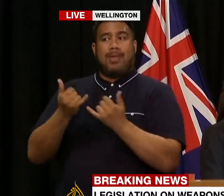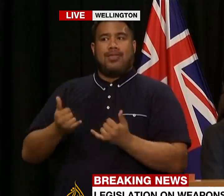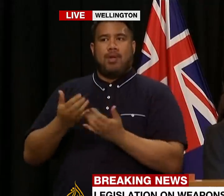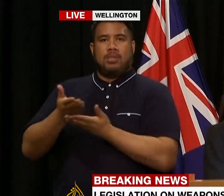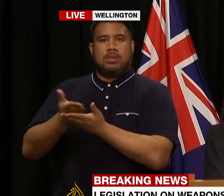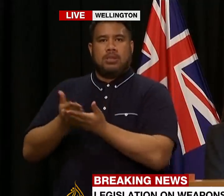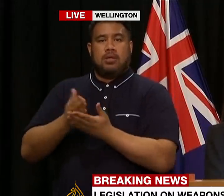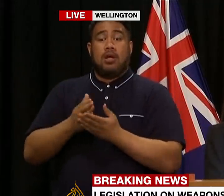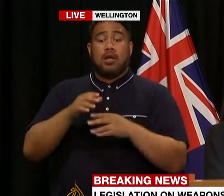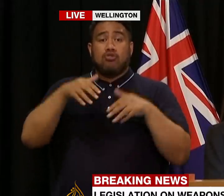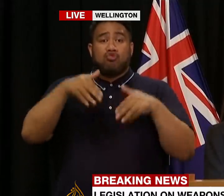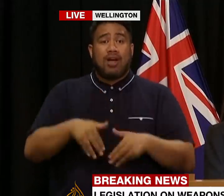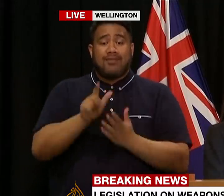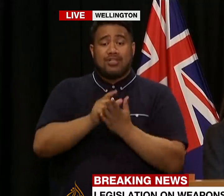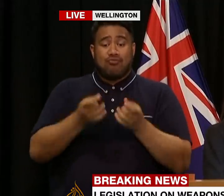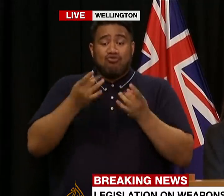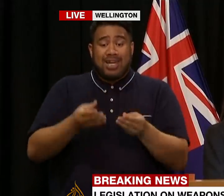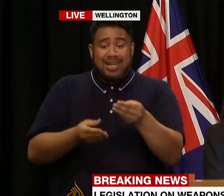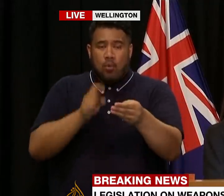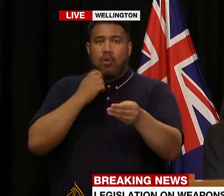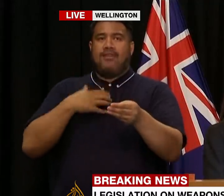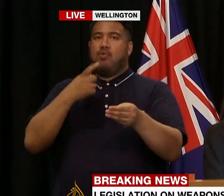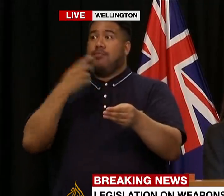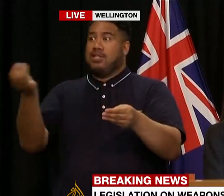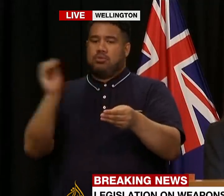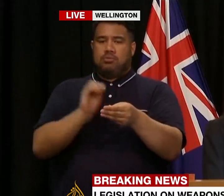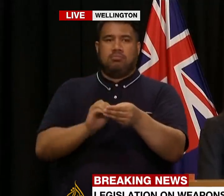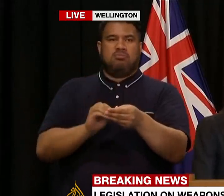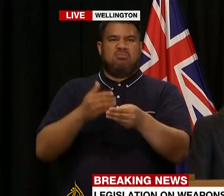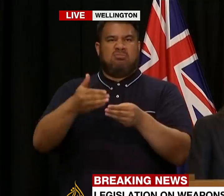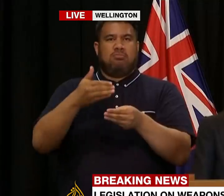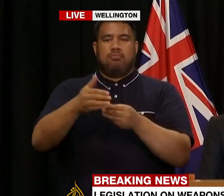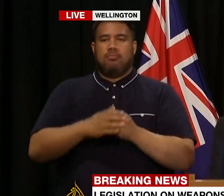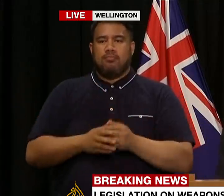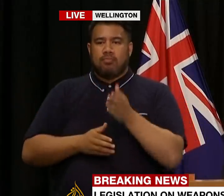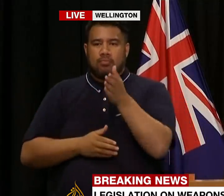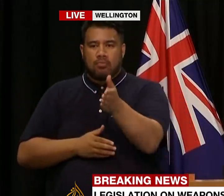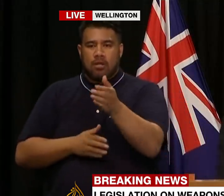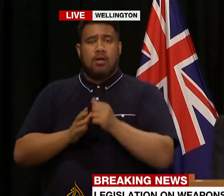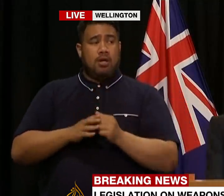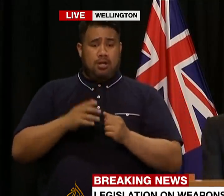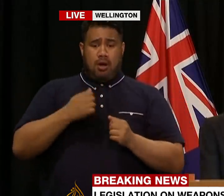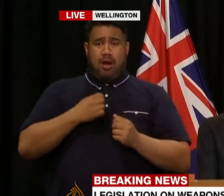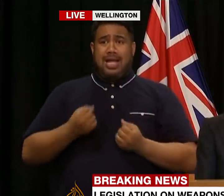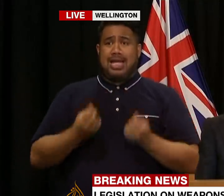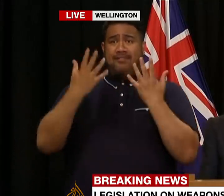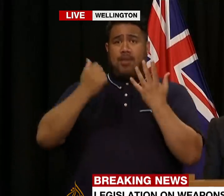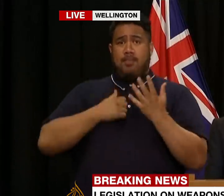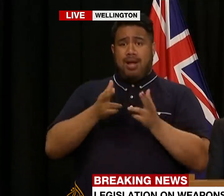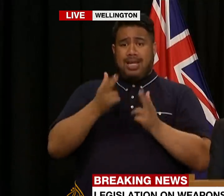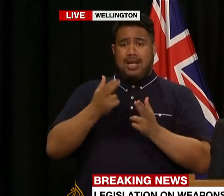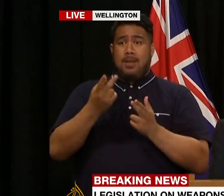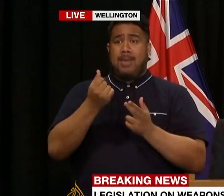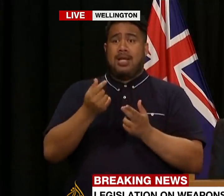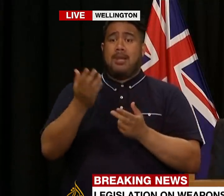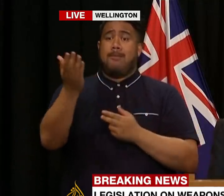at the time that we have the draft legislation available. It's likely we'll be able to share that thinking. The conversation for the gun owners surrendering